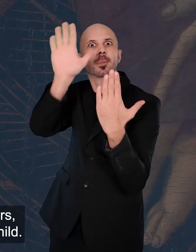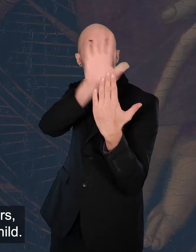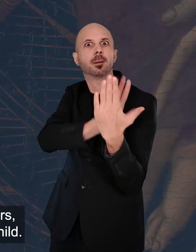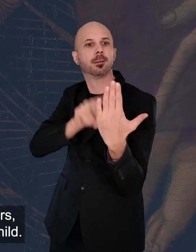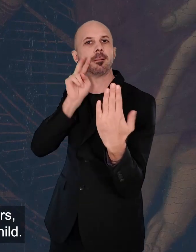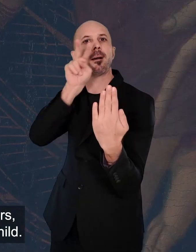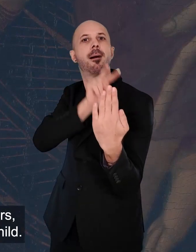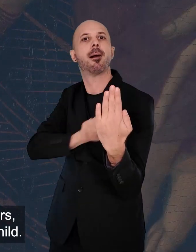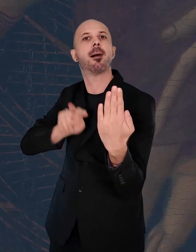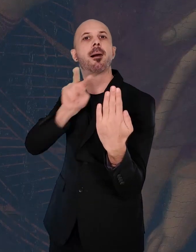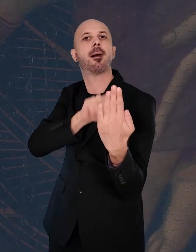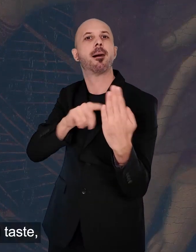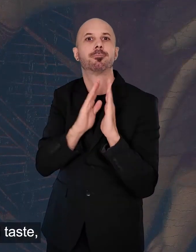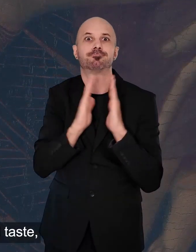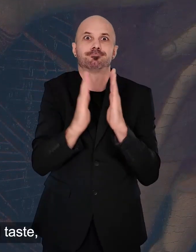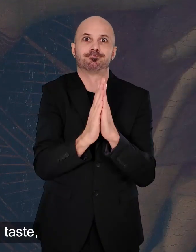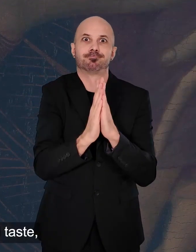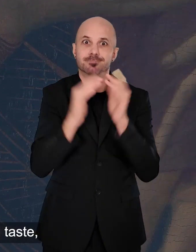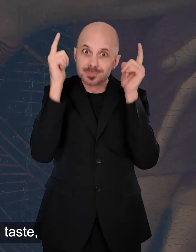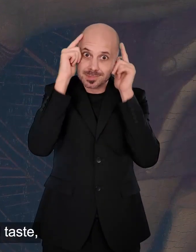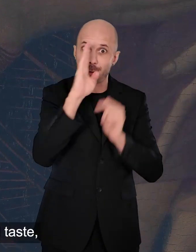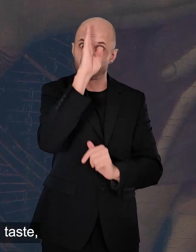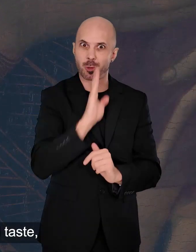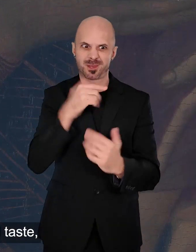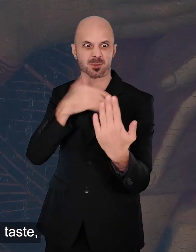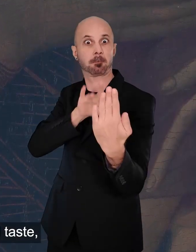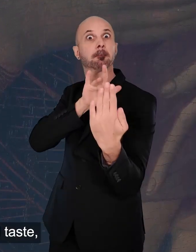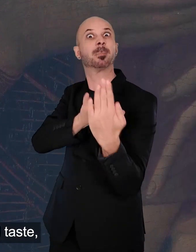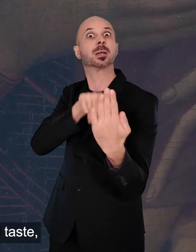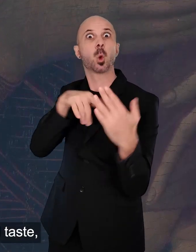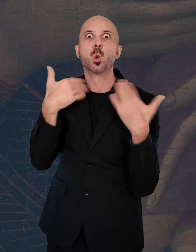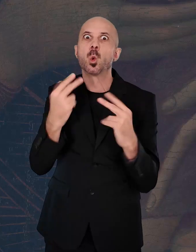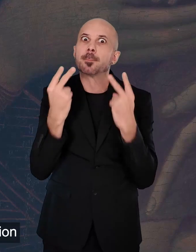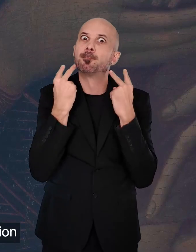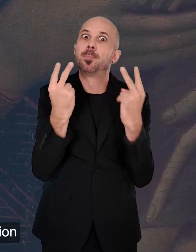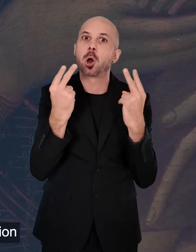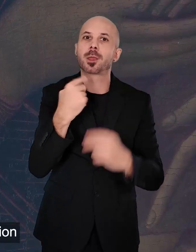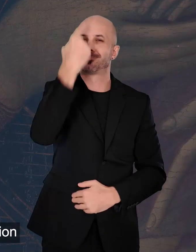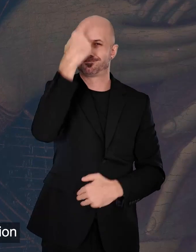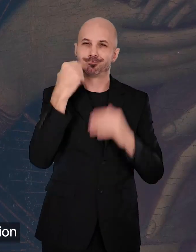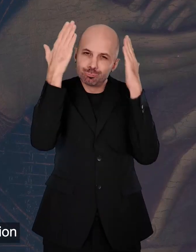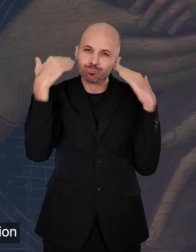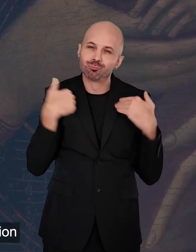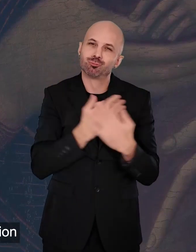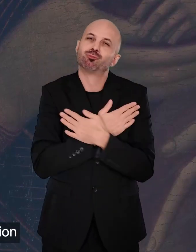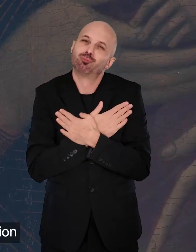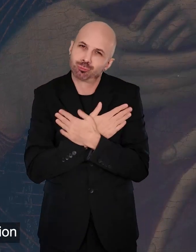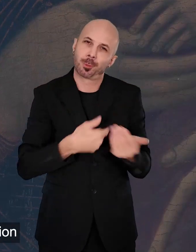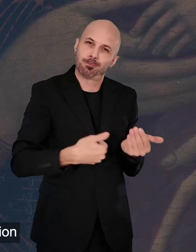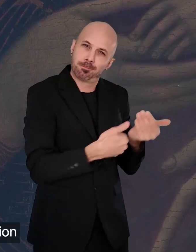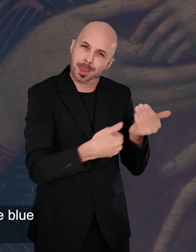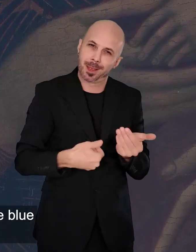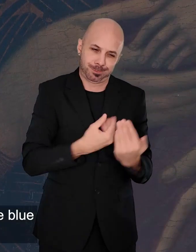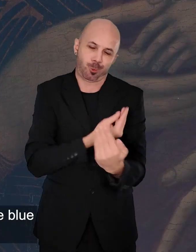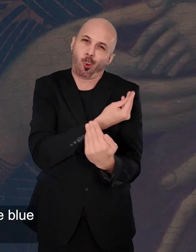the Virgin and the Child. The image reflects old-fashioned taste, as is shown by the gold